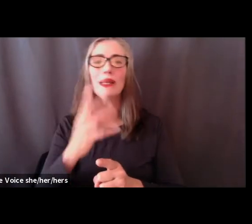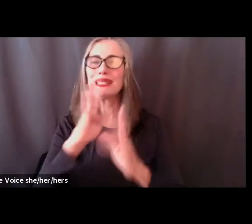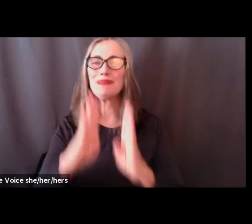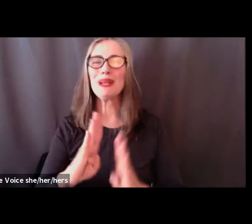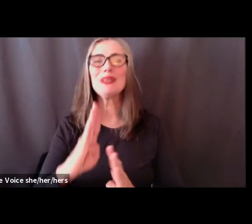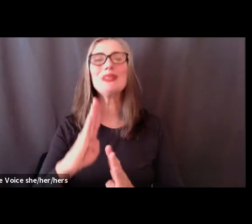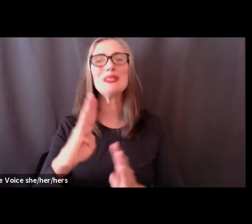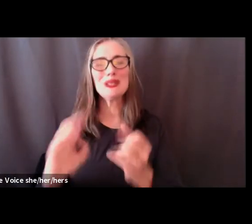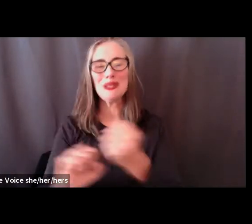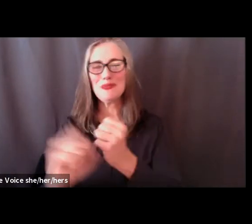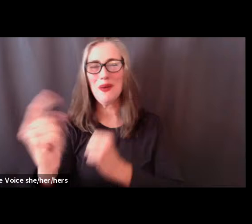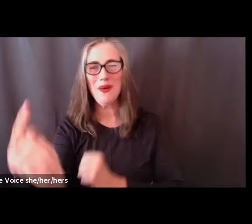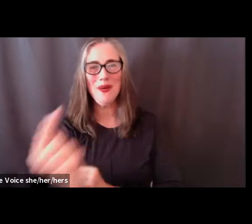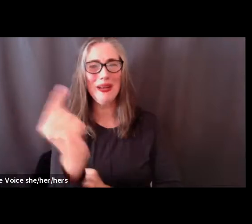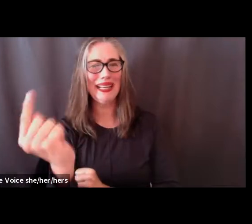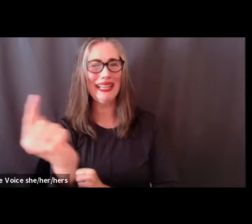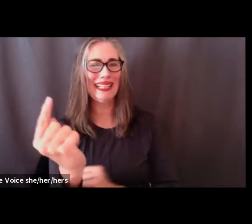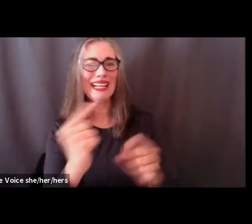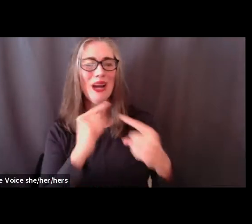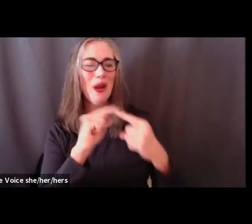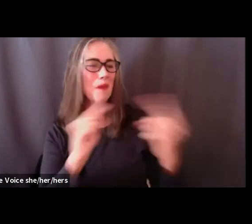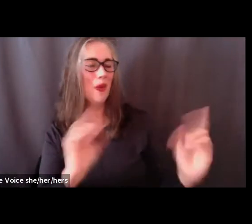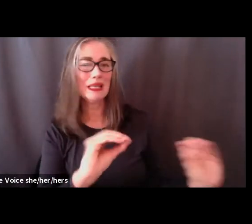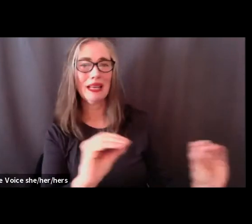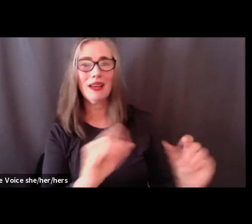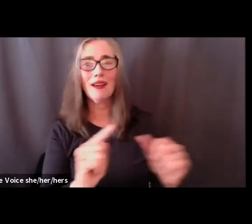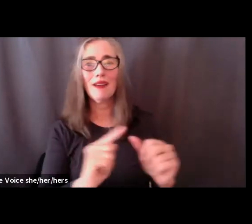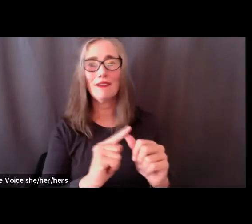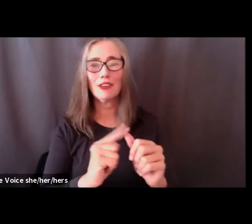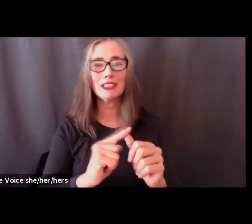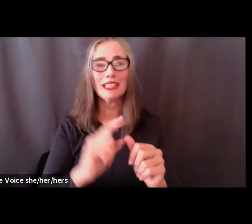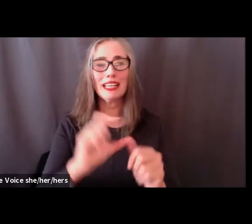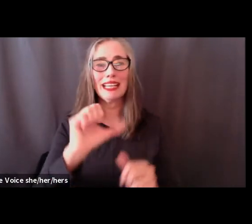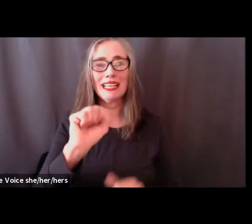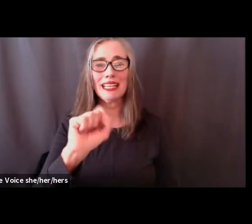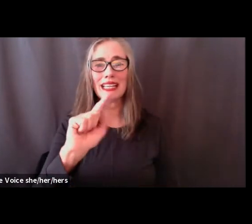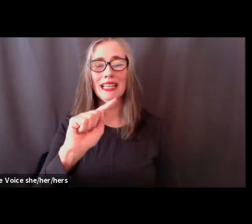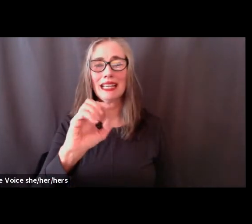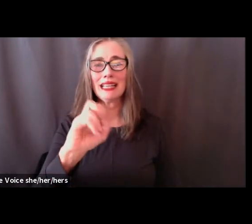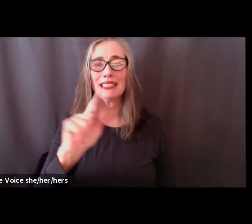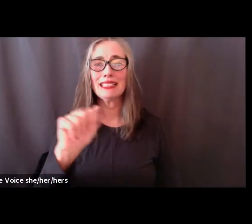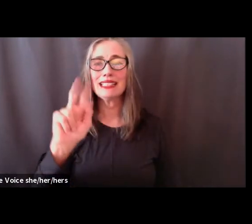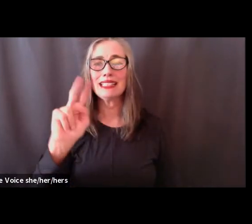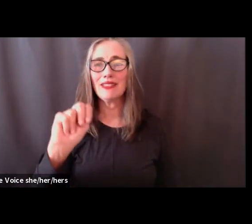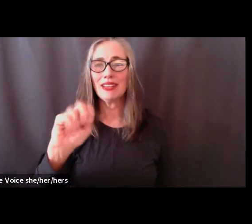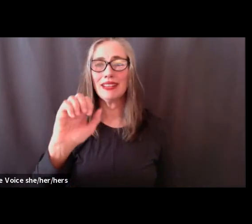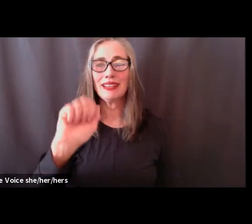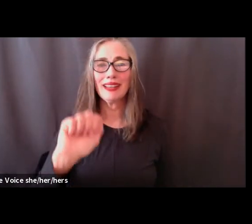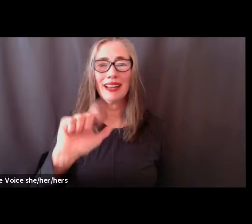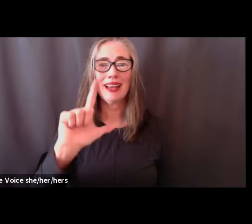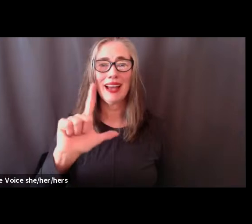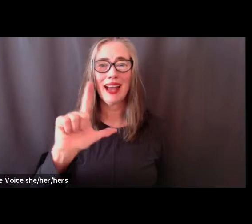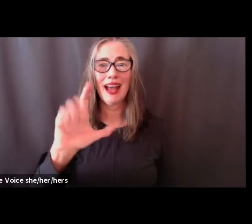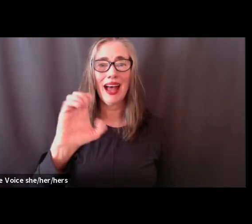Correct. The first was Stephen O'Larry. Stephen, I'm going to unmute you.